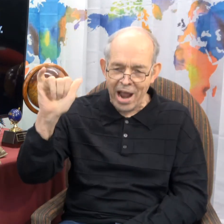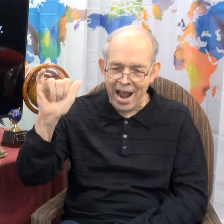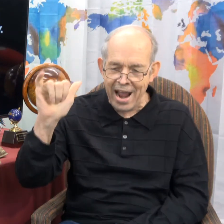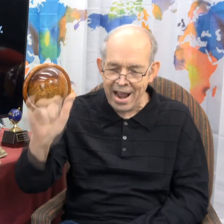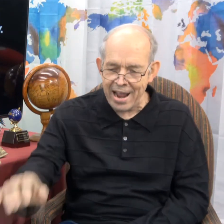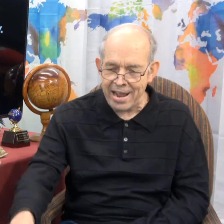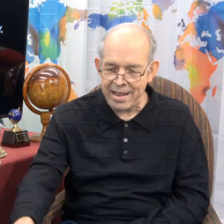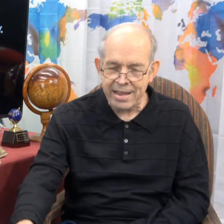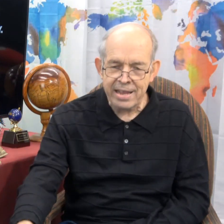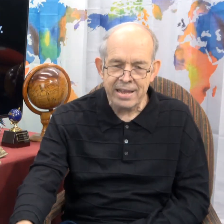day.